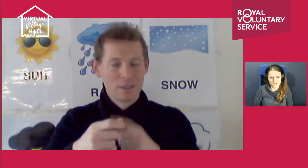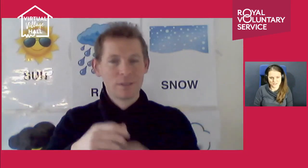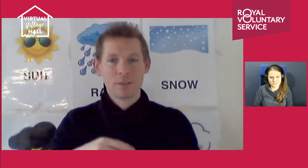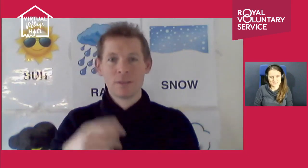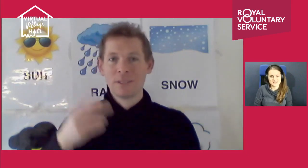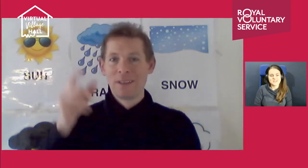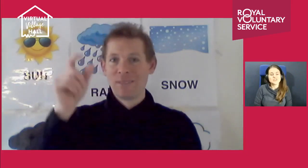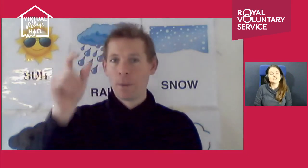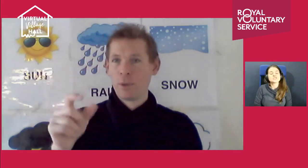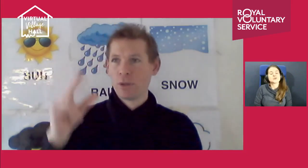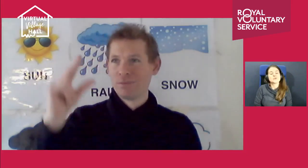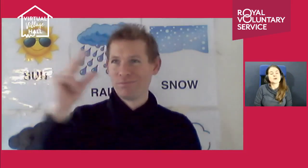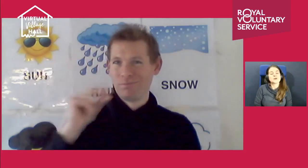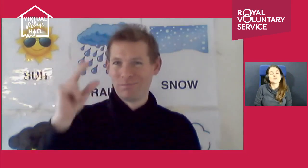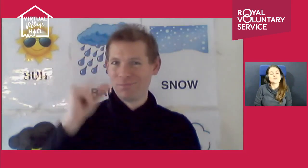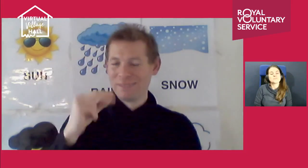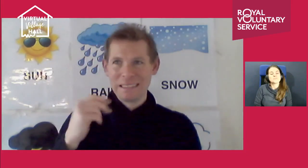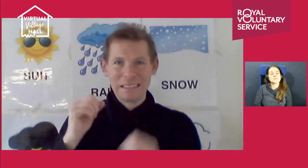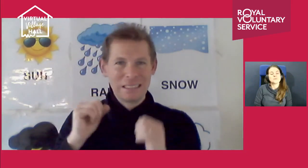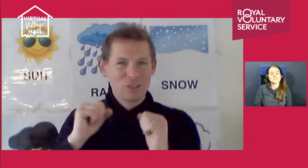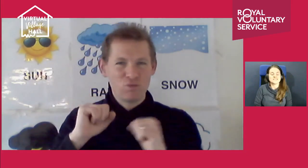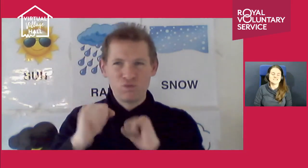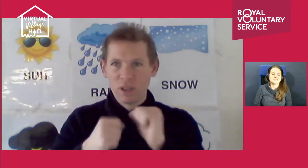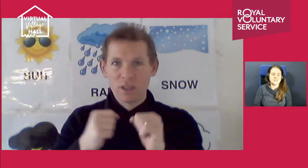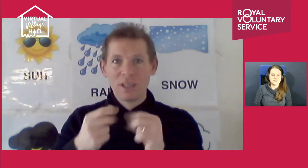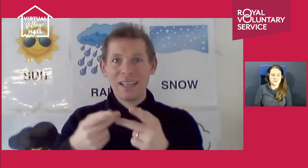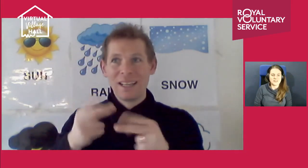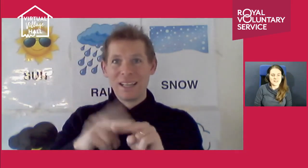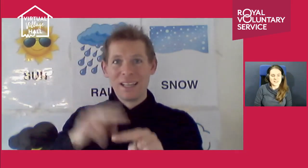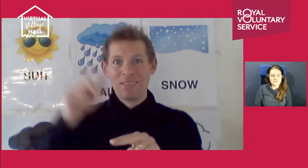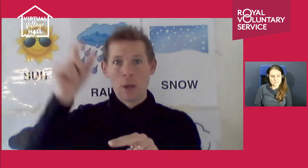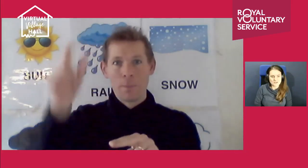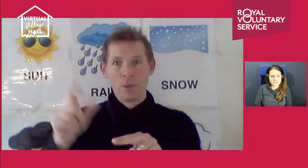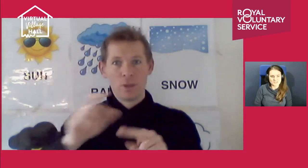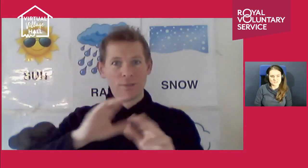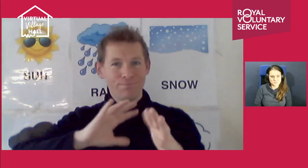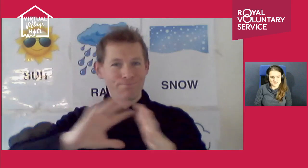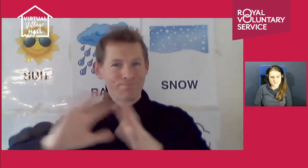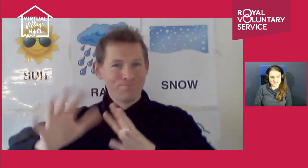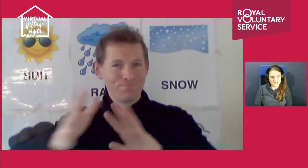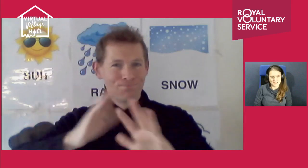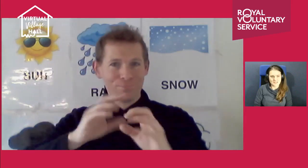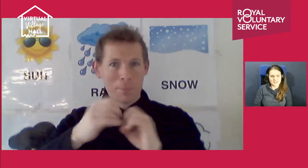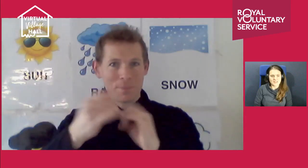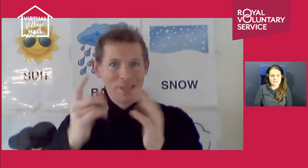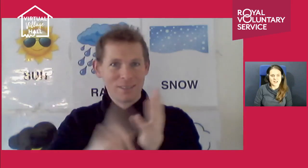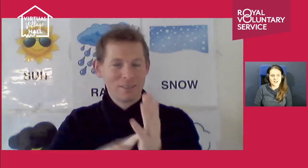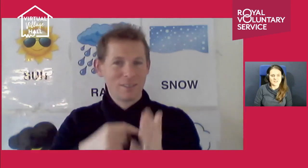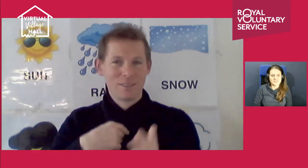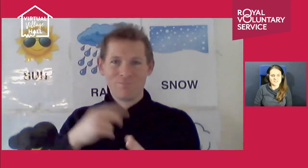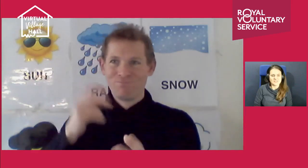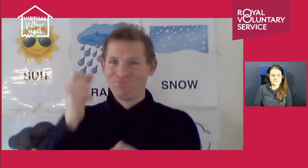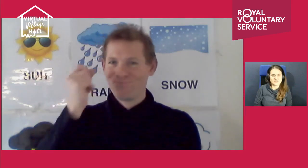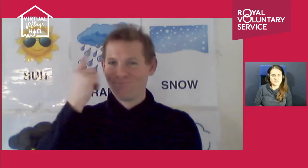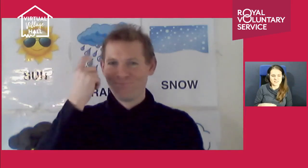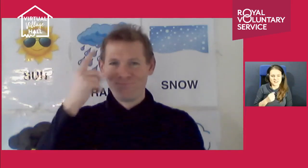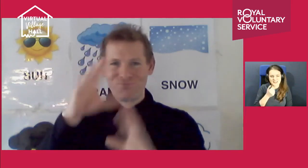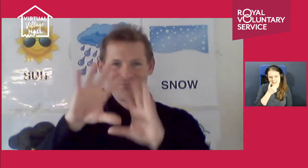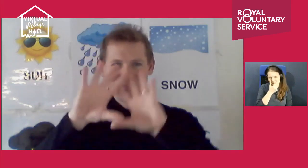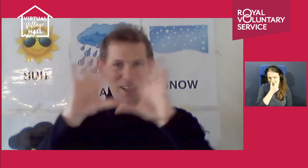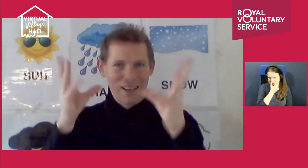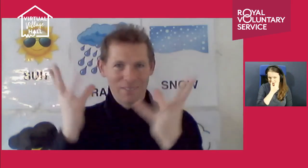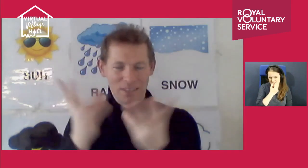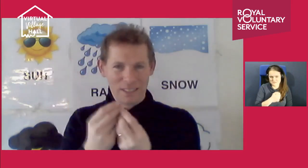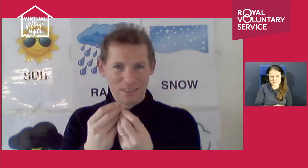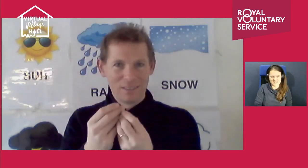of hearing loss. So my point is, anyway, if a person's speaking and signing